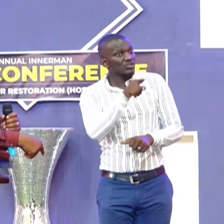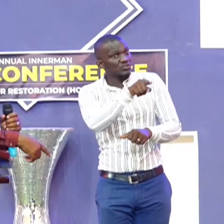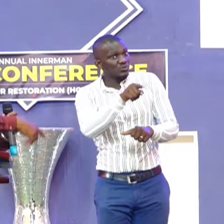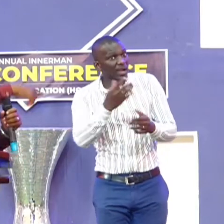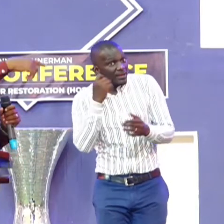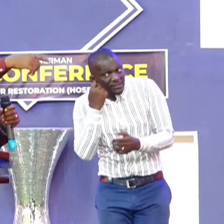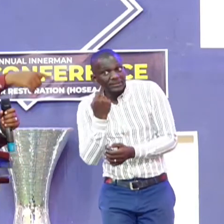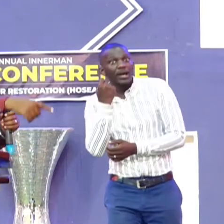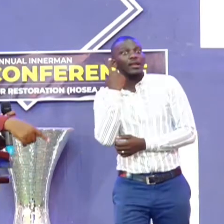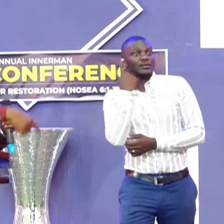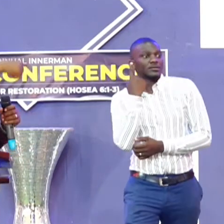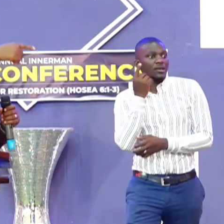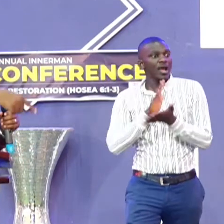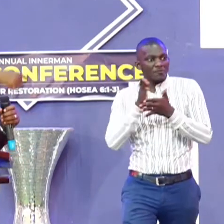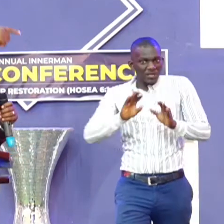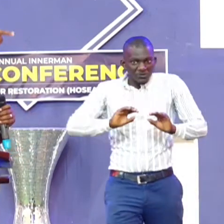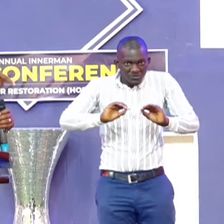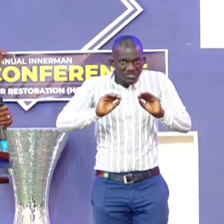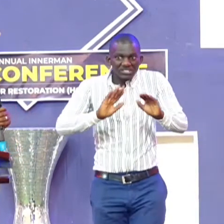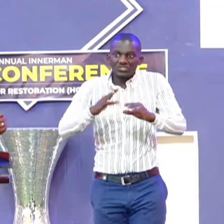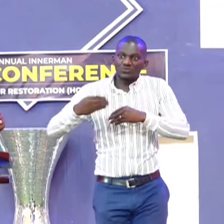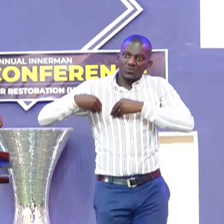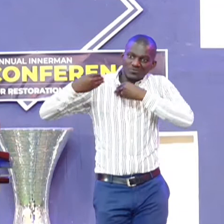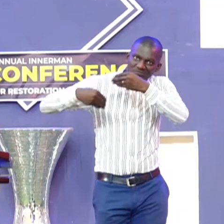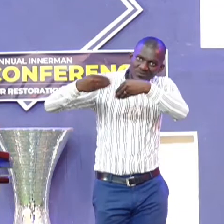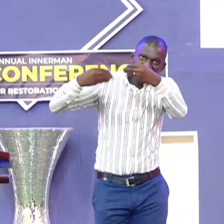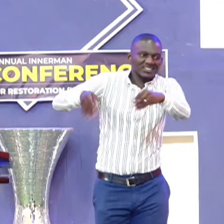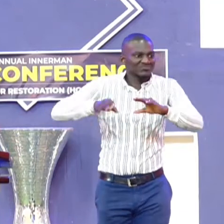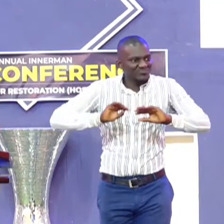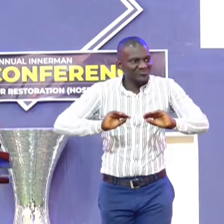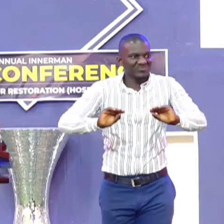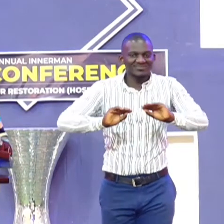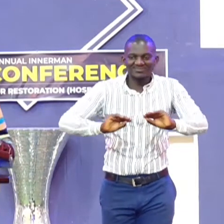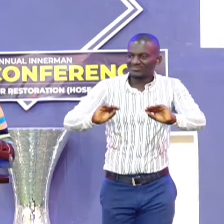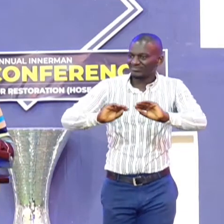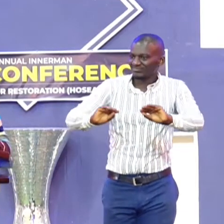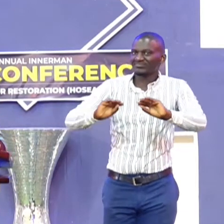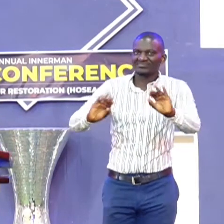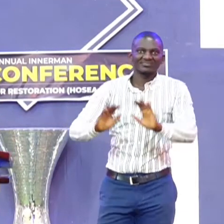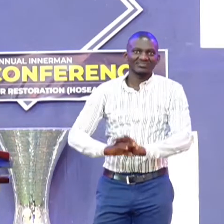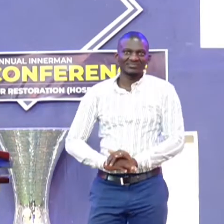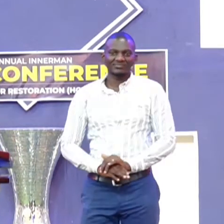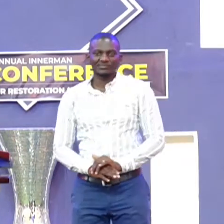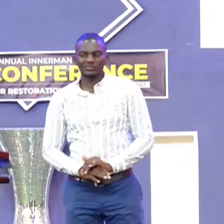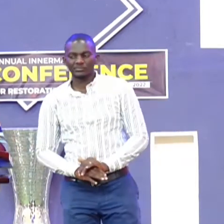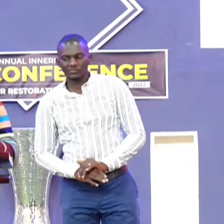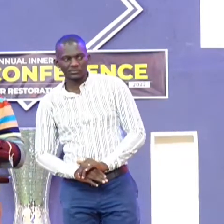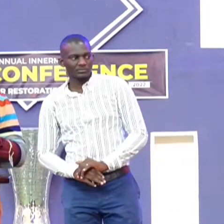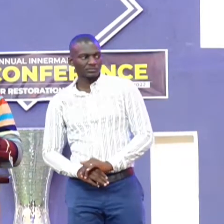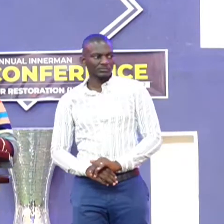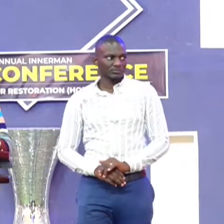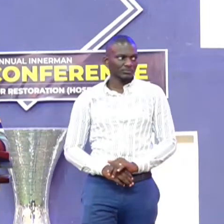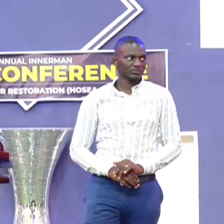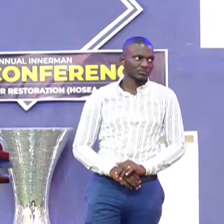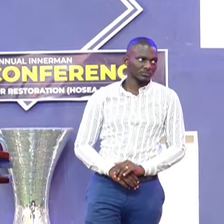obitegere. That you may understand it. Obitegeza abaana b'abaana bo. And then you let your sons' sons, oh, you teach it to